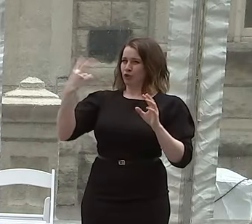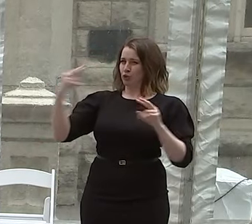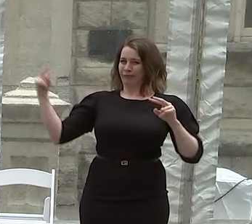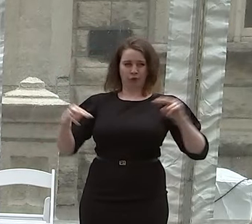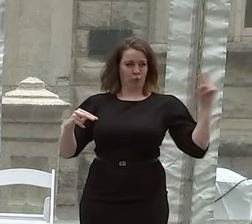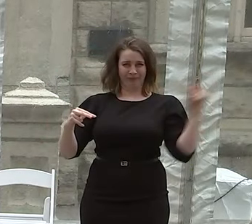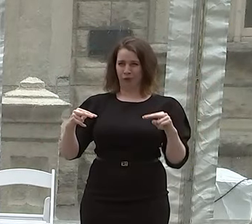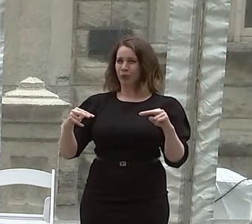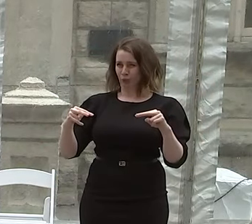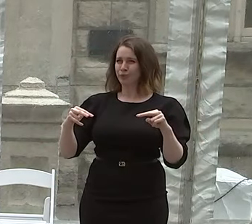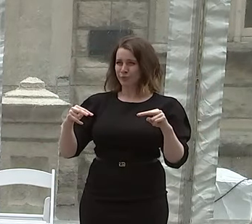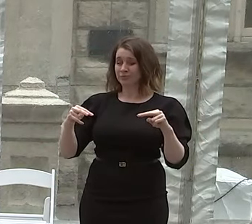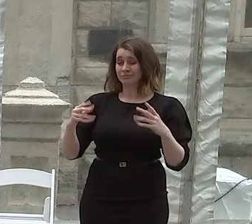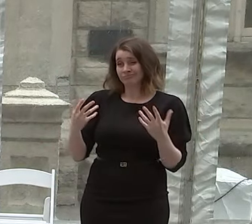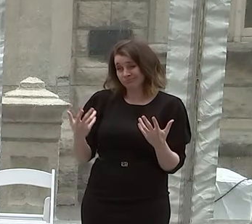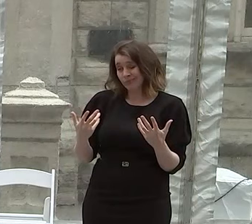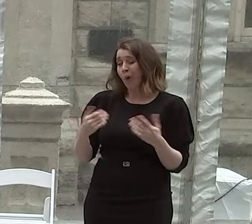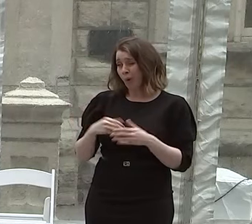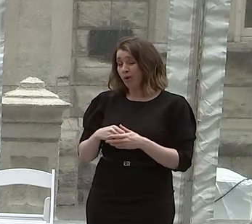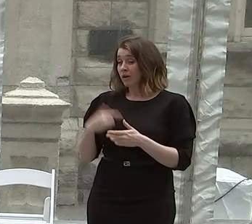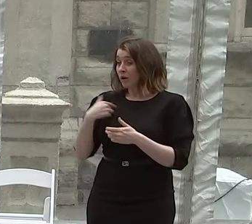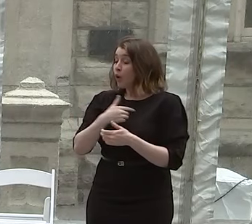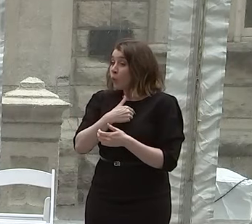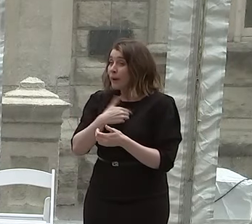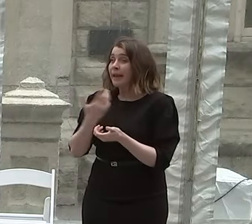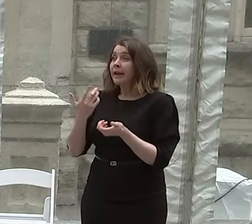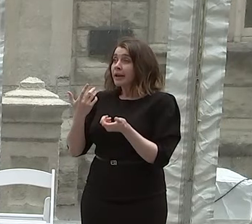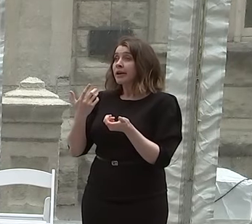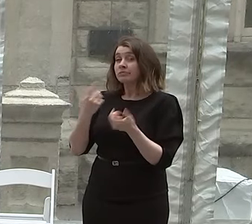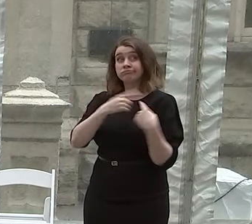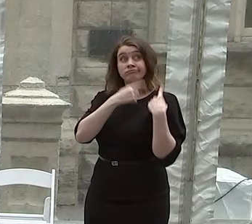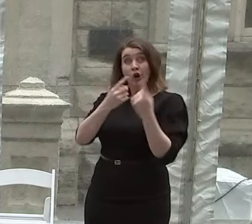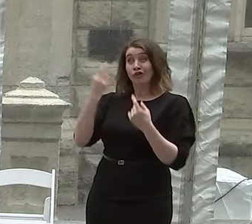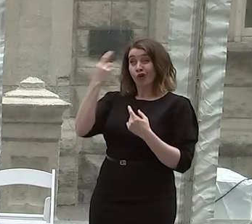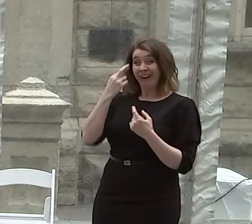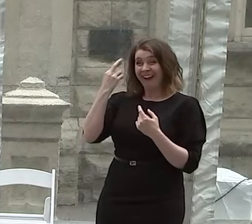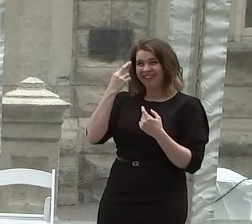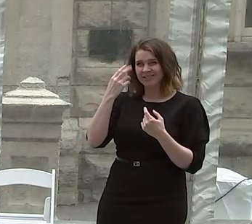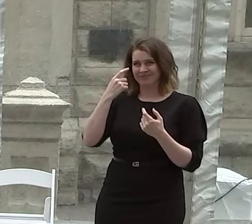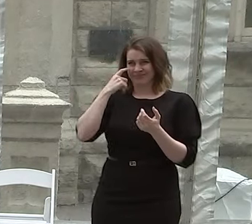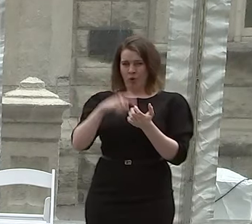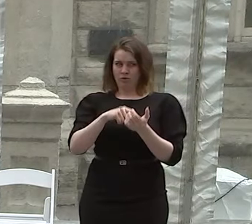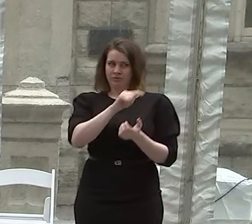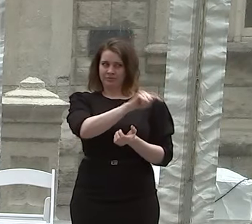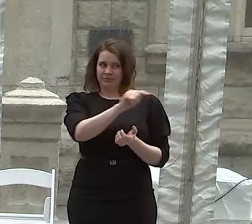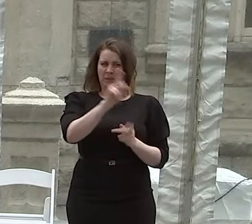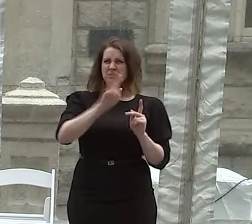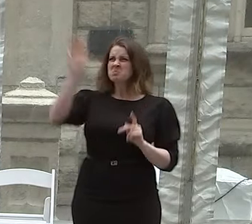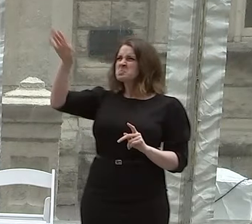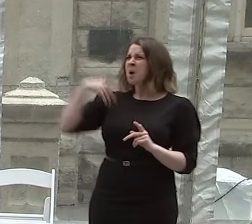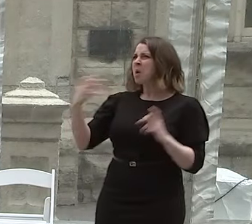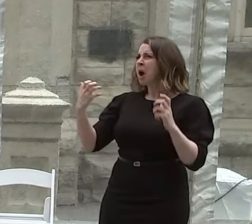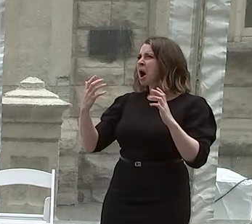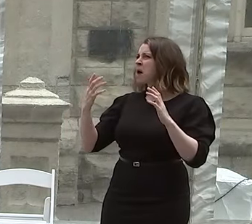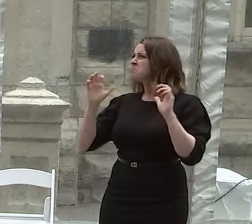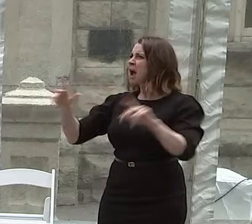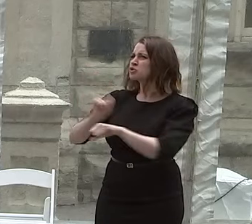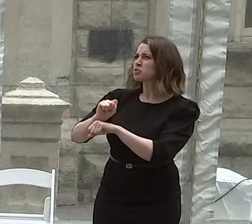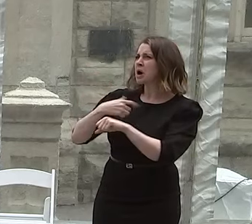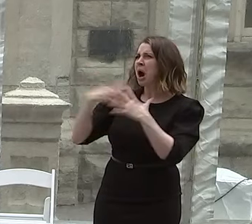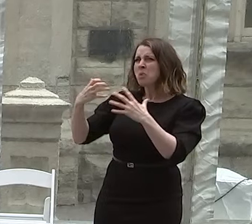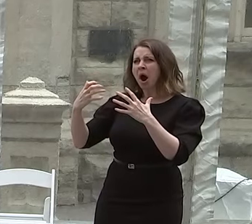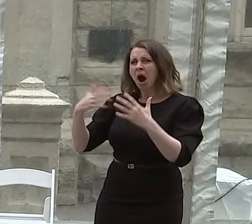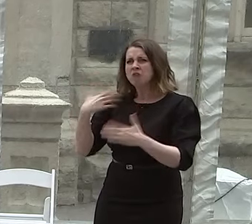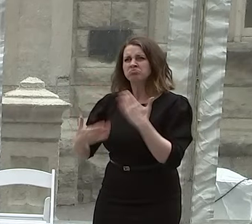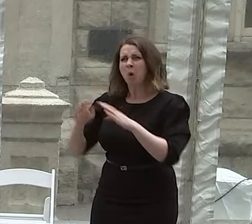think what we've found is that when you see people speaking out about wanting to reopen the economy,